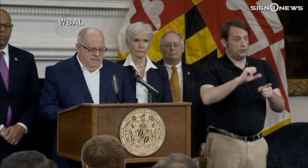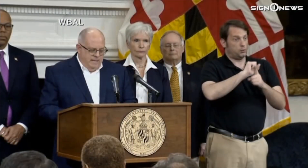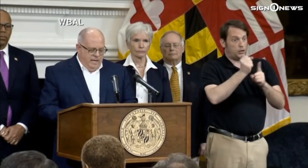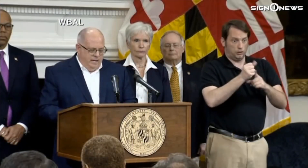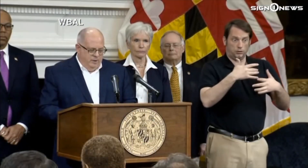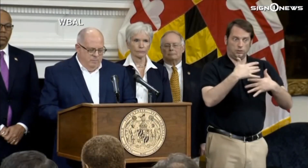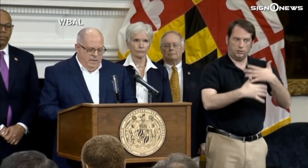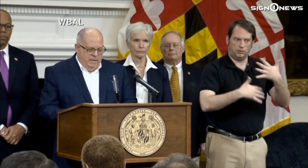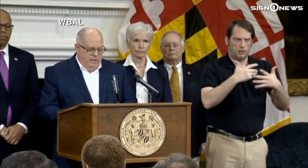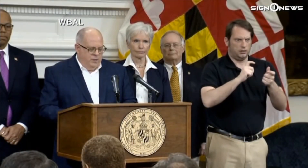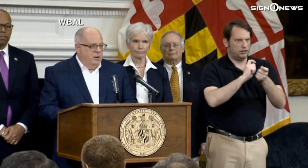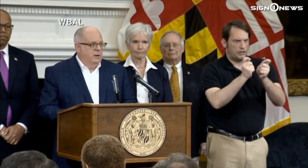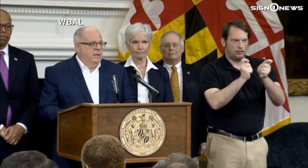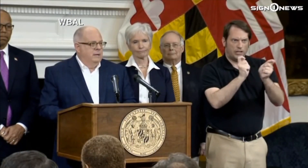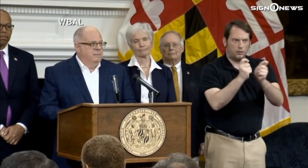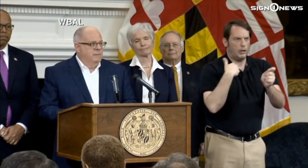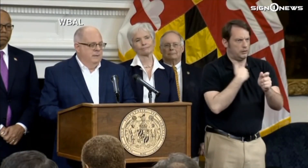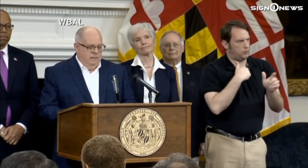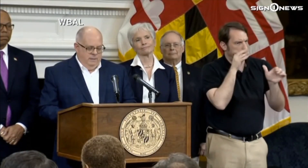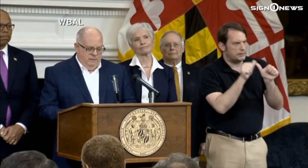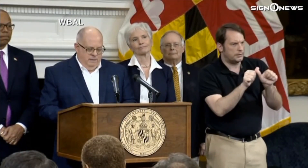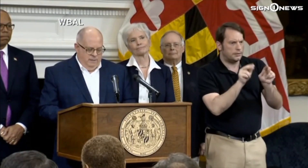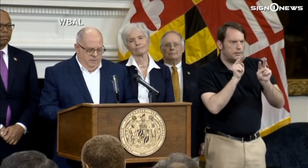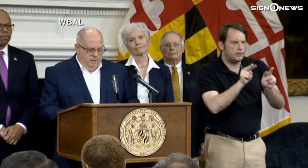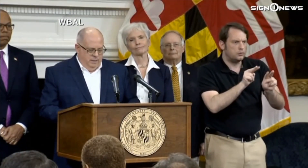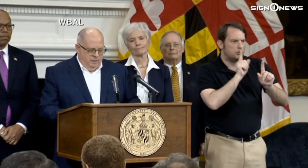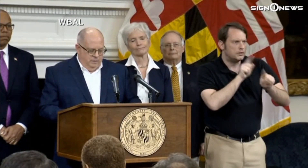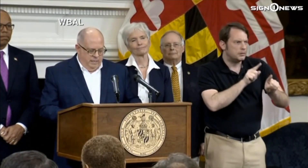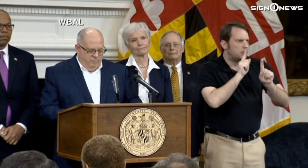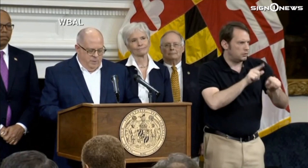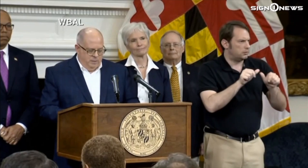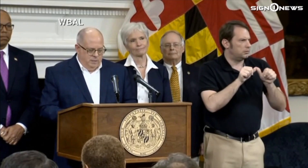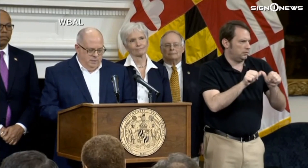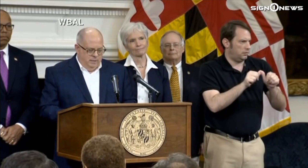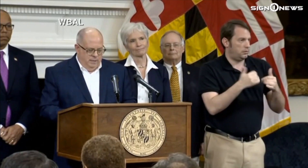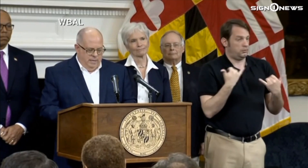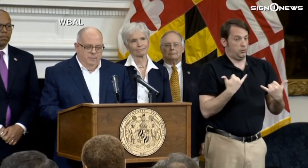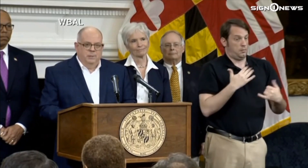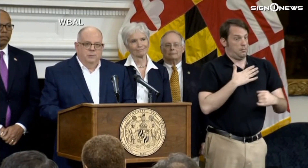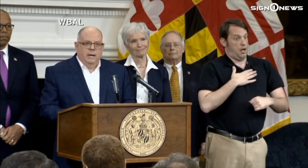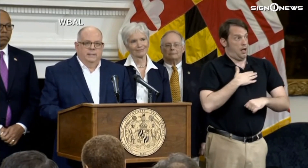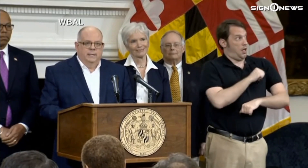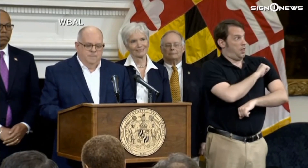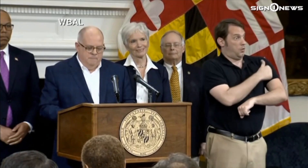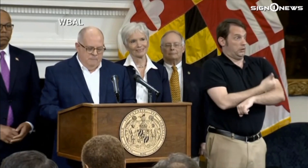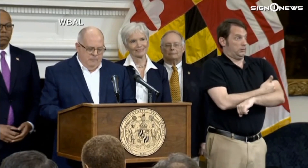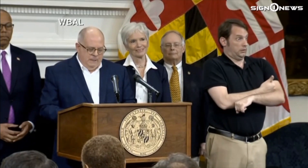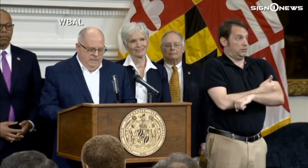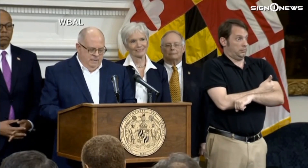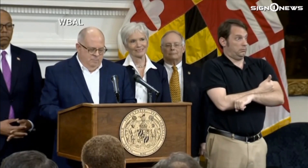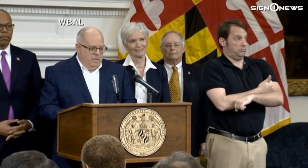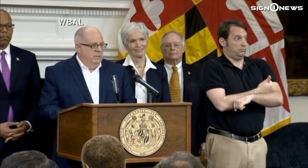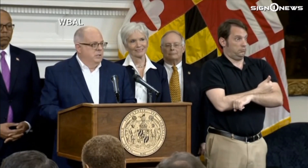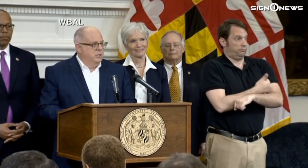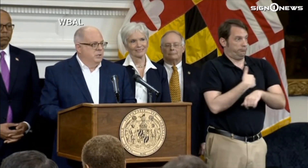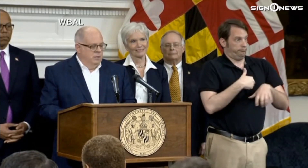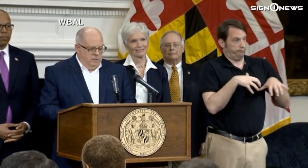Today, under my authority, during this state of emergency, I am directing the Maryland Insurance